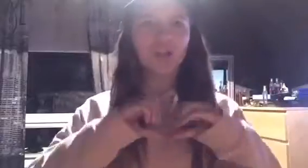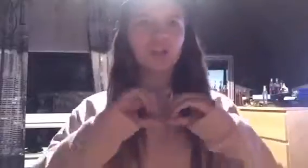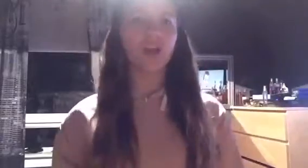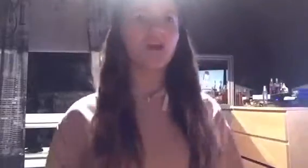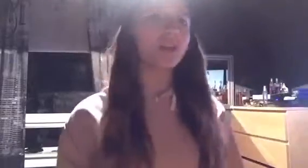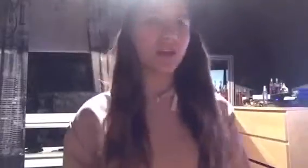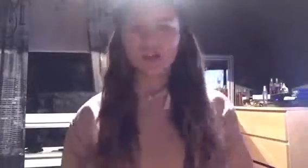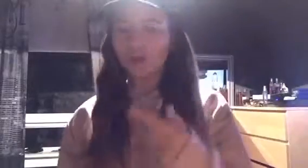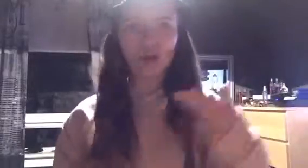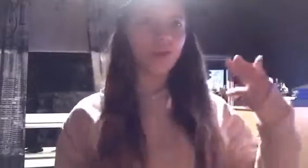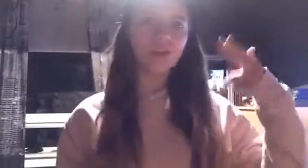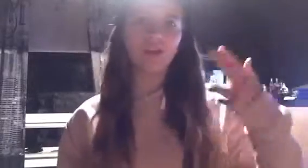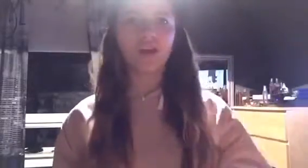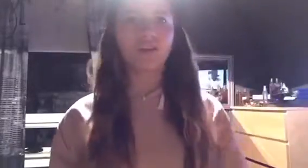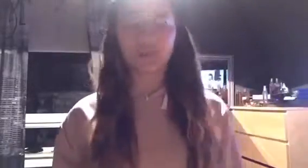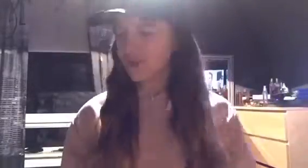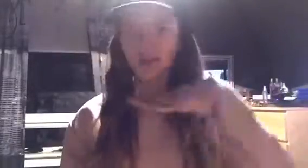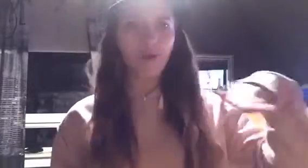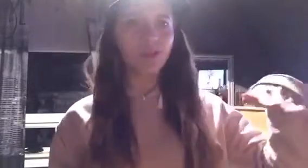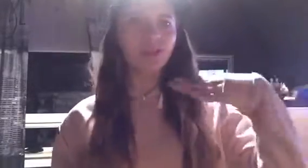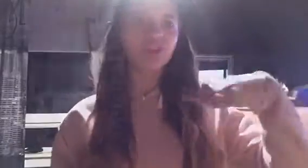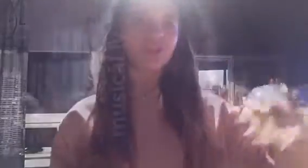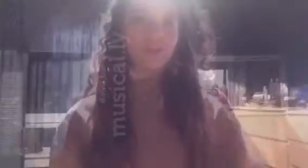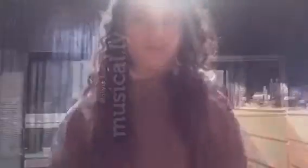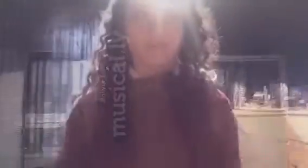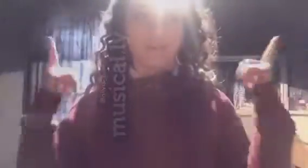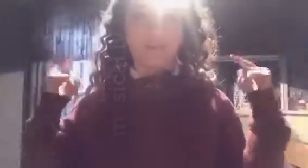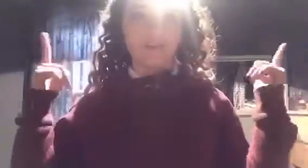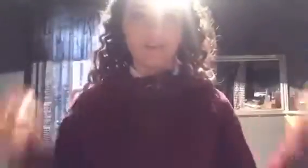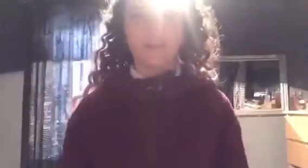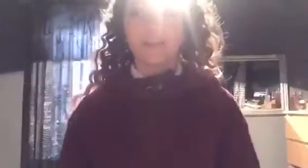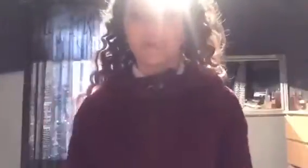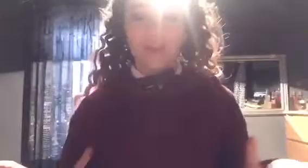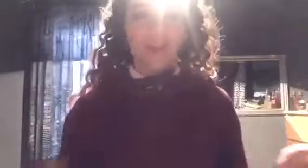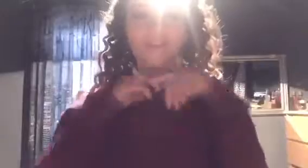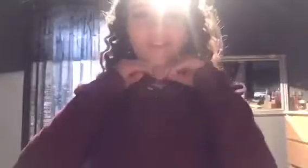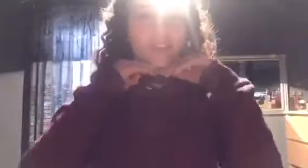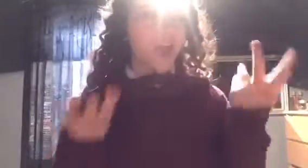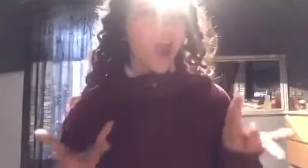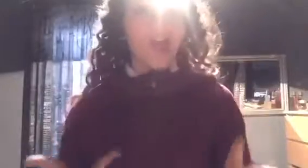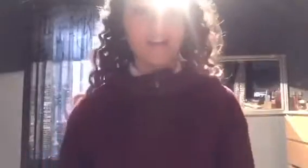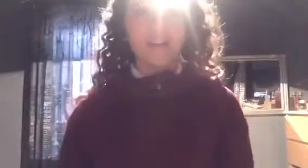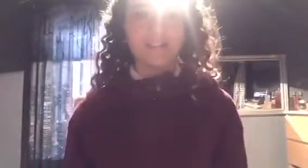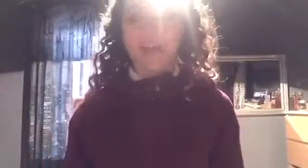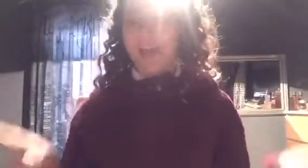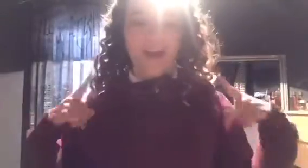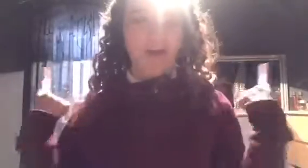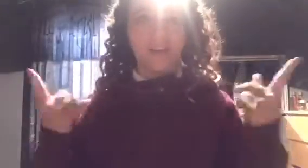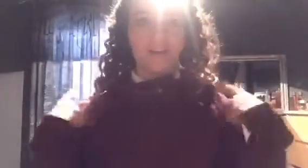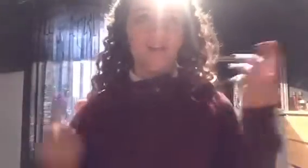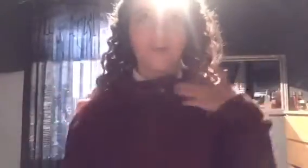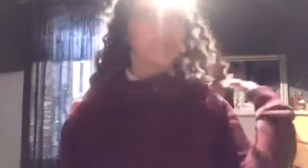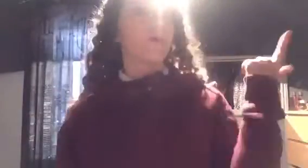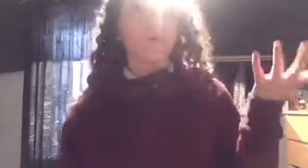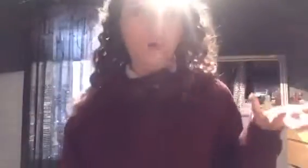damn hate to go and kill others for not being straight? You should know there's beautiful girls all over the